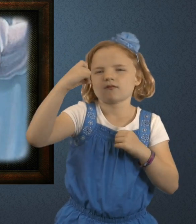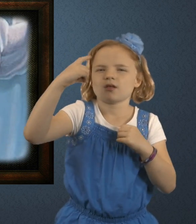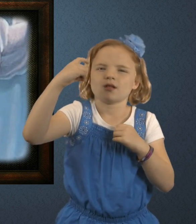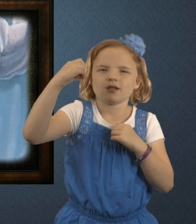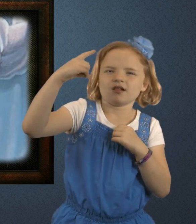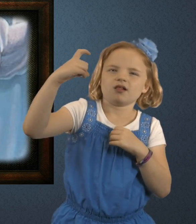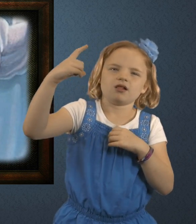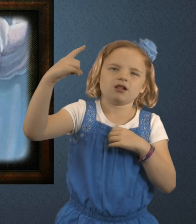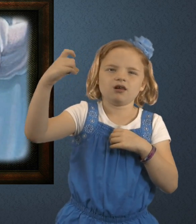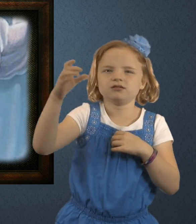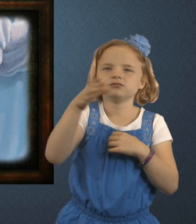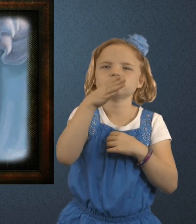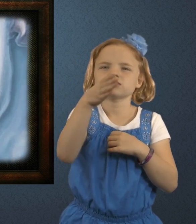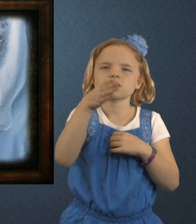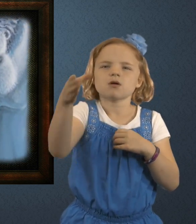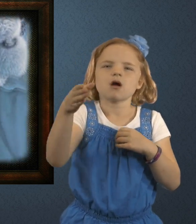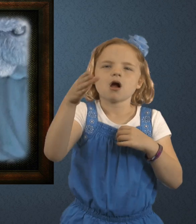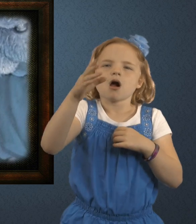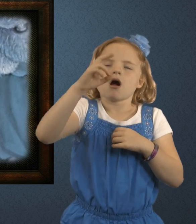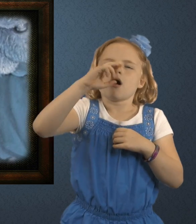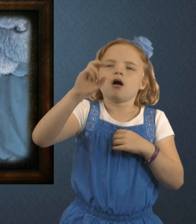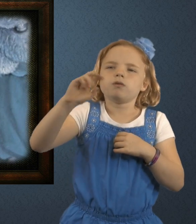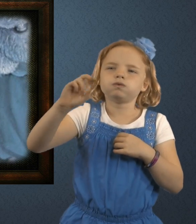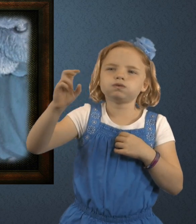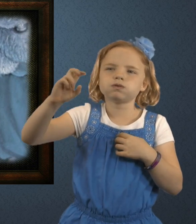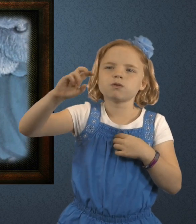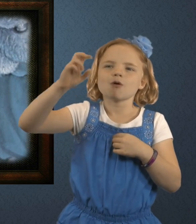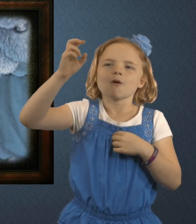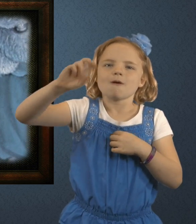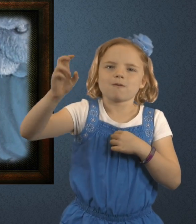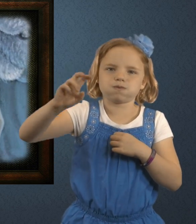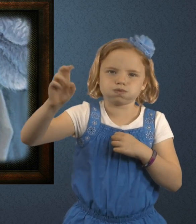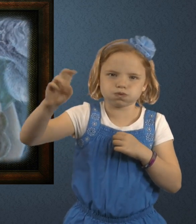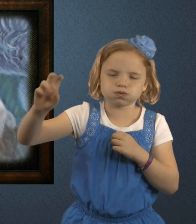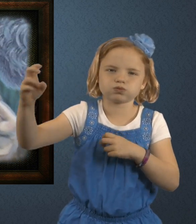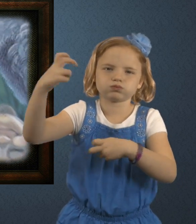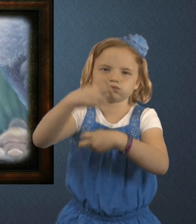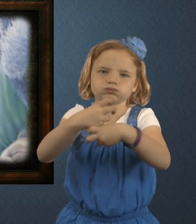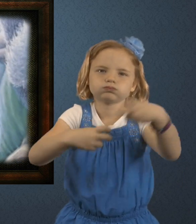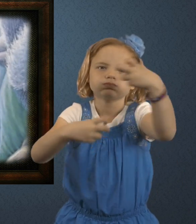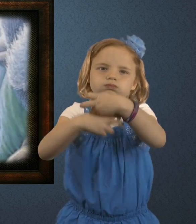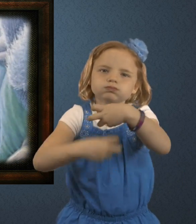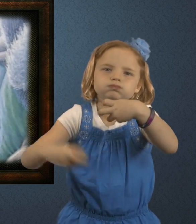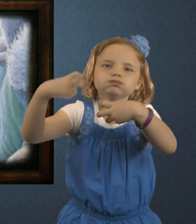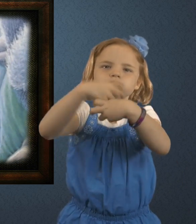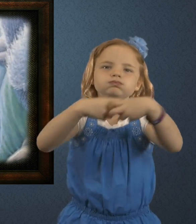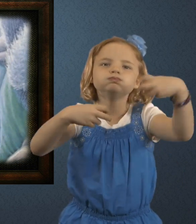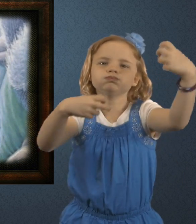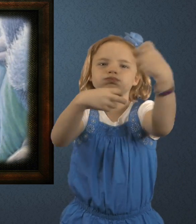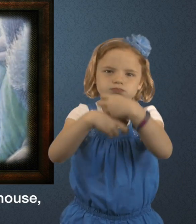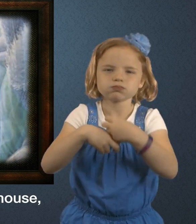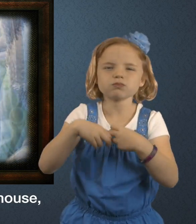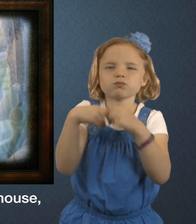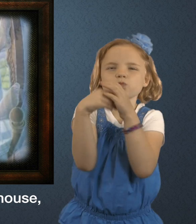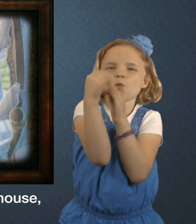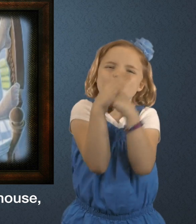on a dreaming child, on a snoring granny, on a cozy bed,